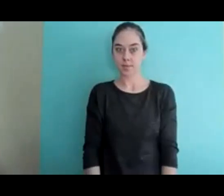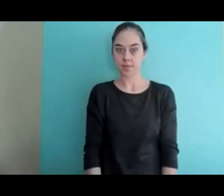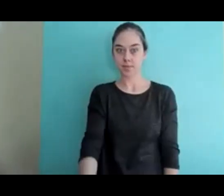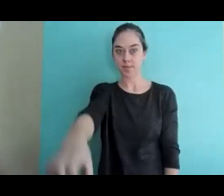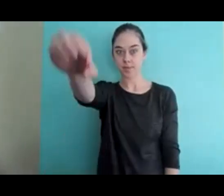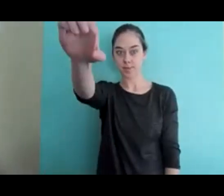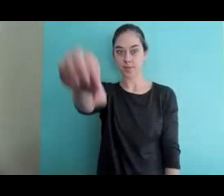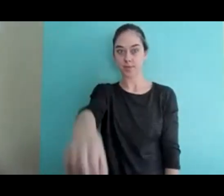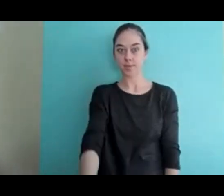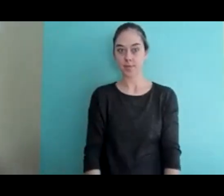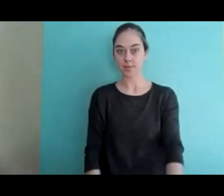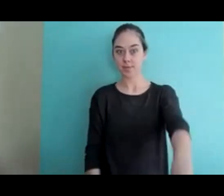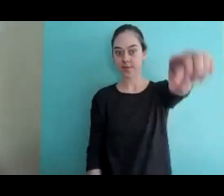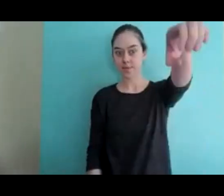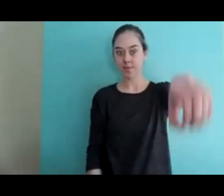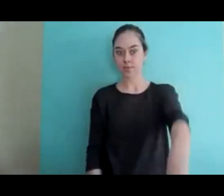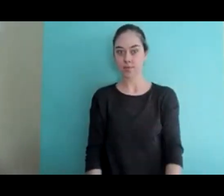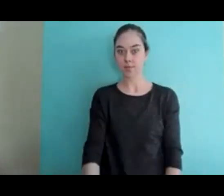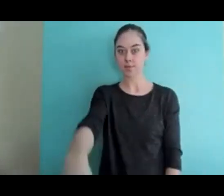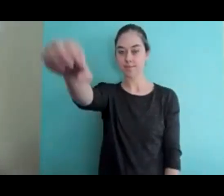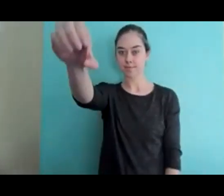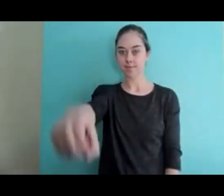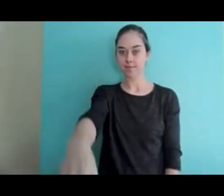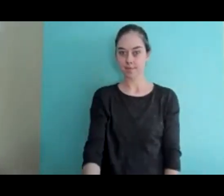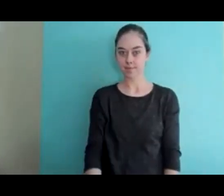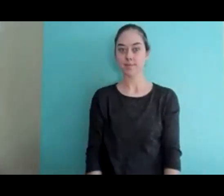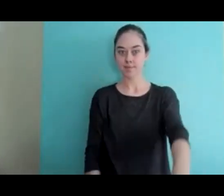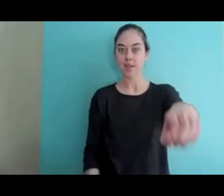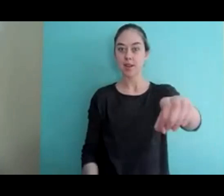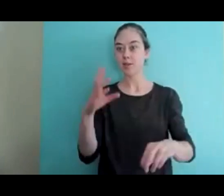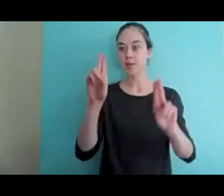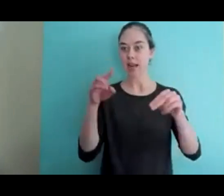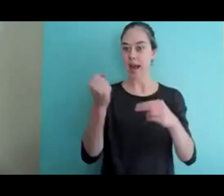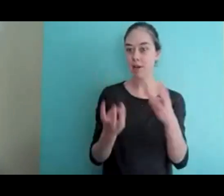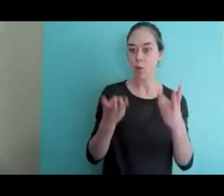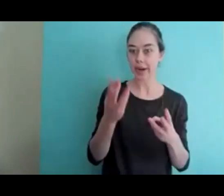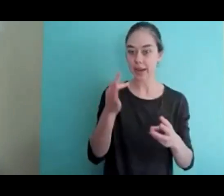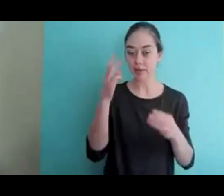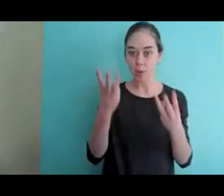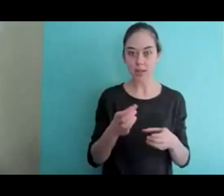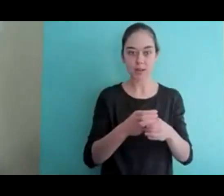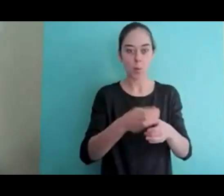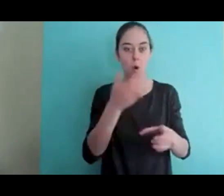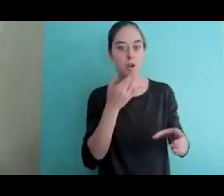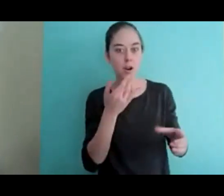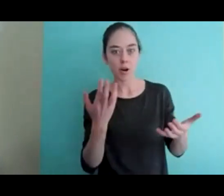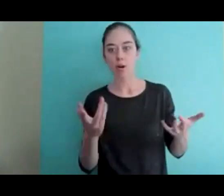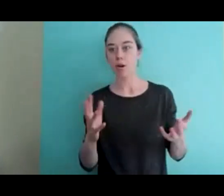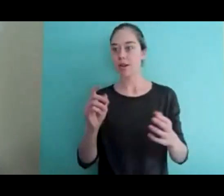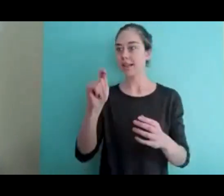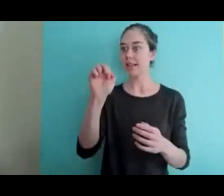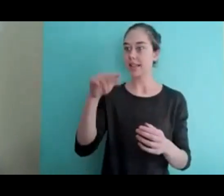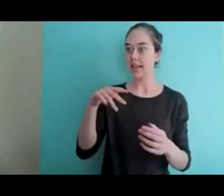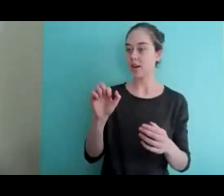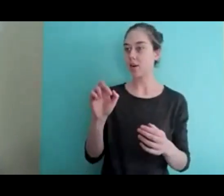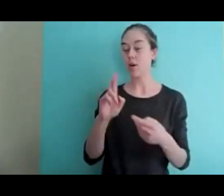body, raising up to your shoulders with your peas or your tins or water bottle, whatever it is you have. Then your last one is the